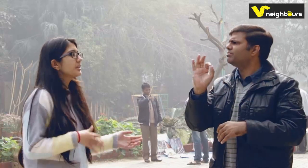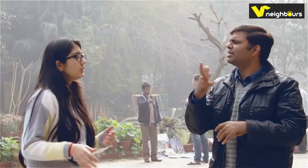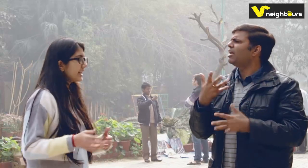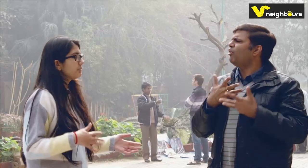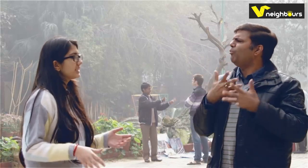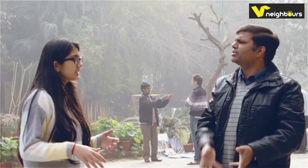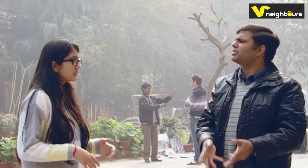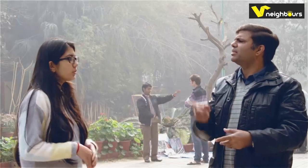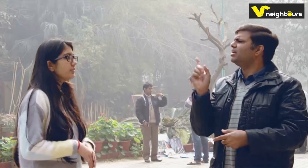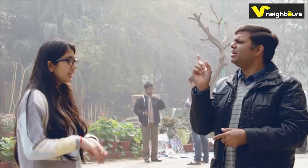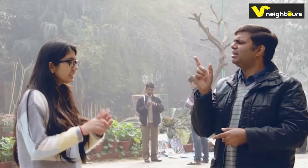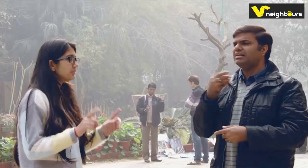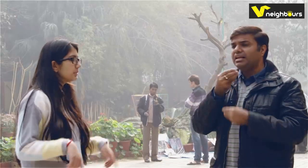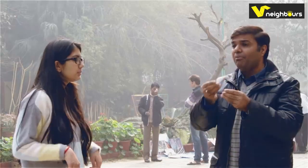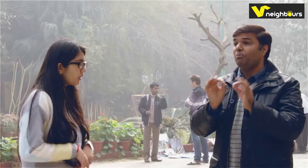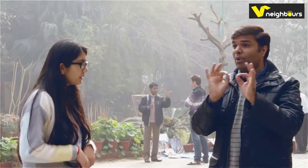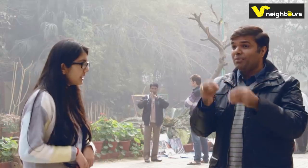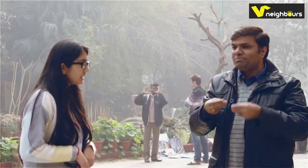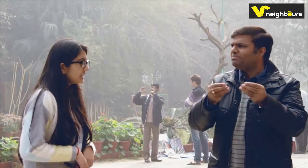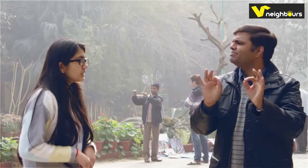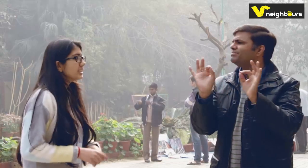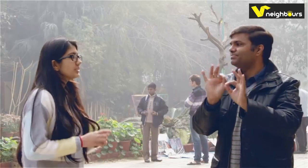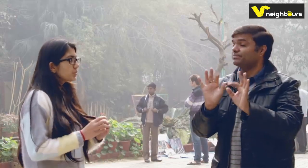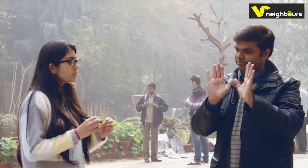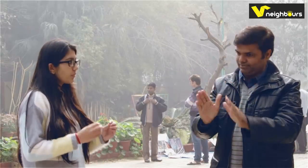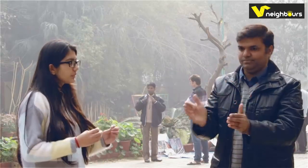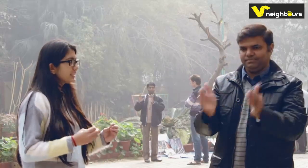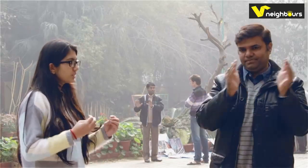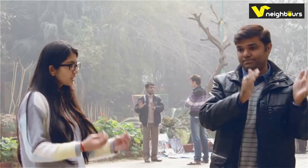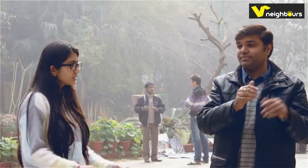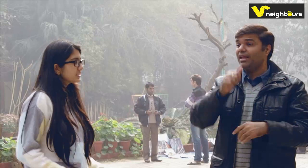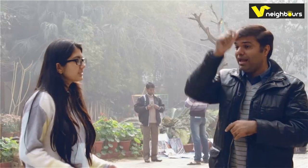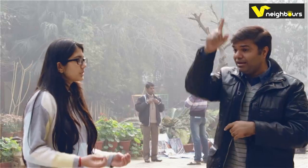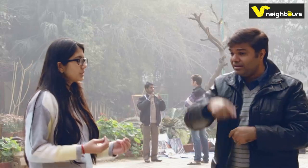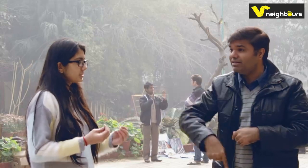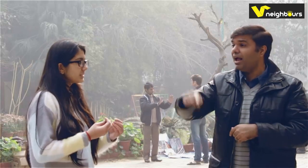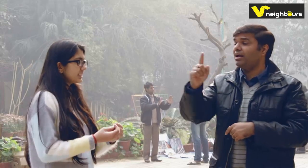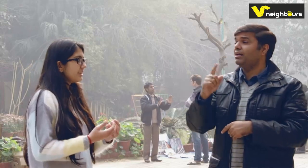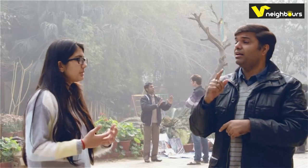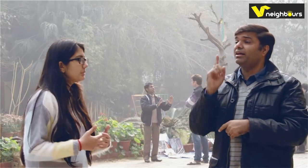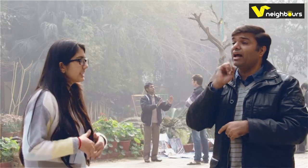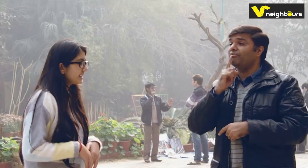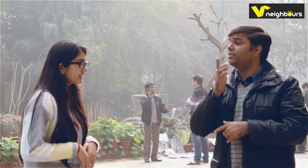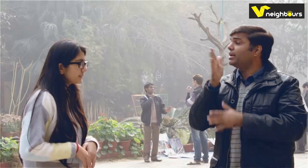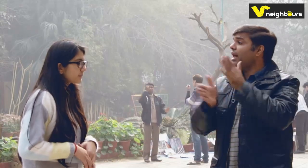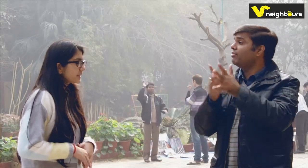around 10 places before filling a simple form. So there's no proper instructions which the deaf people get.